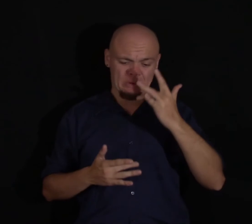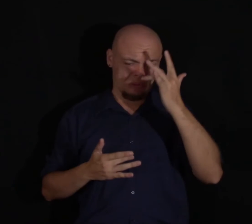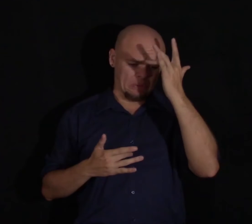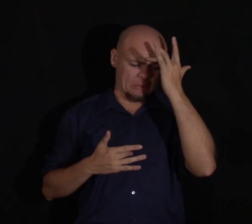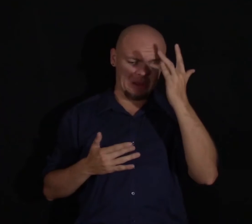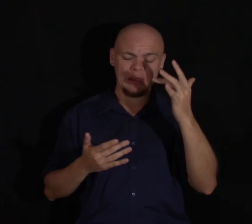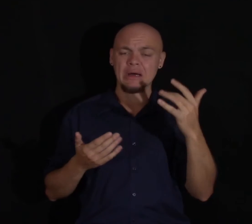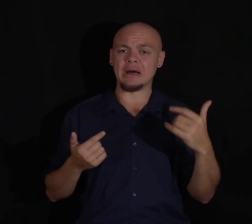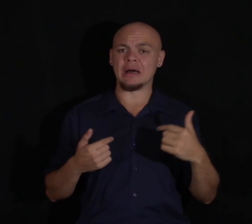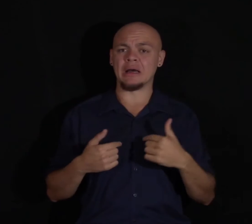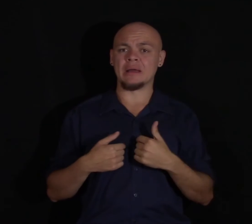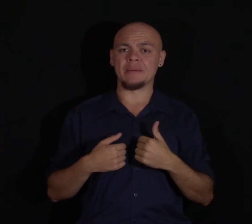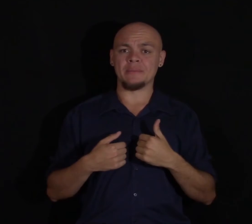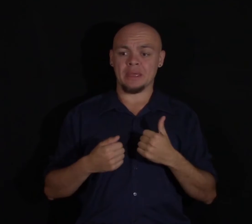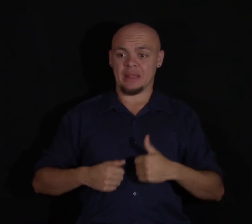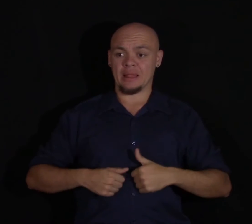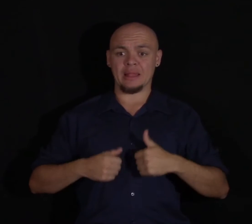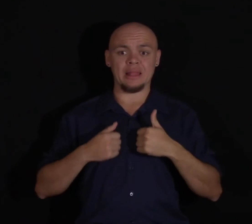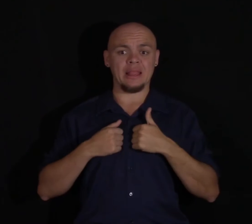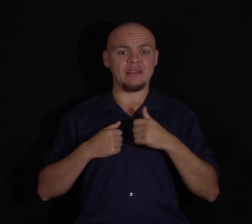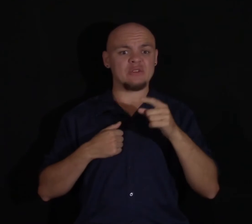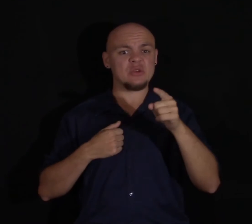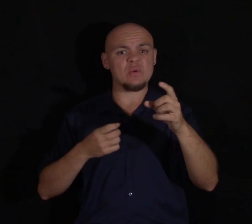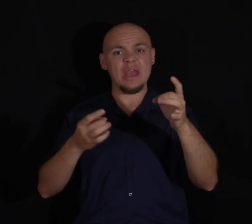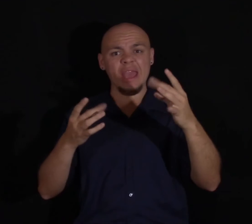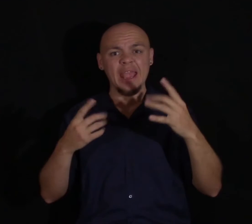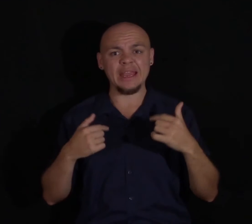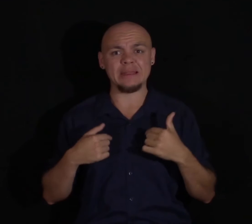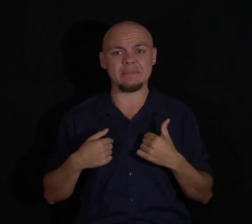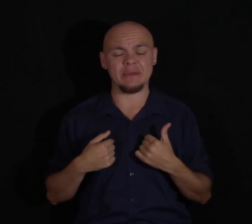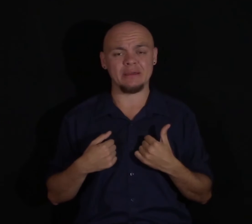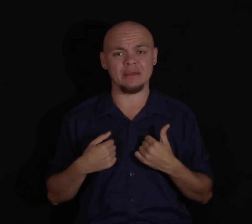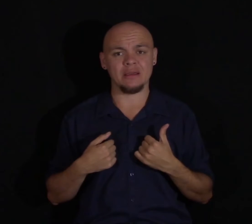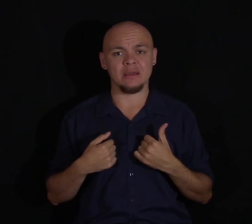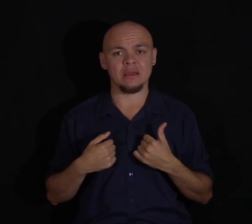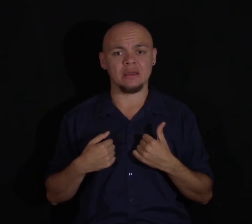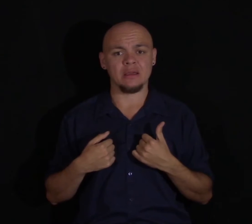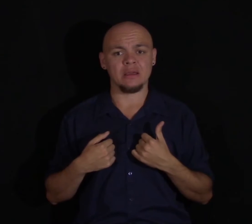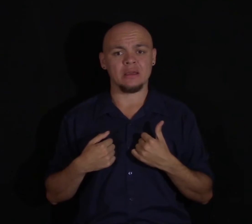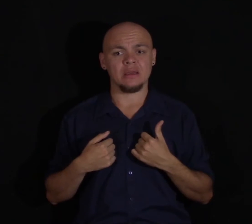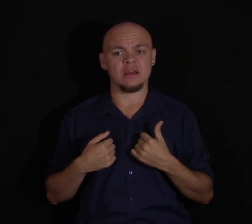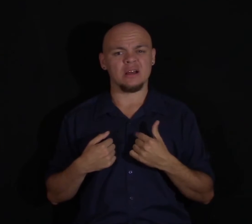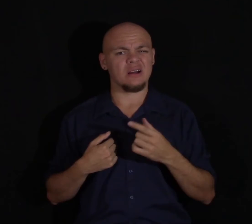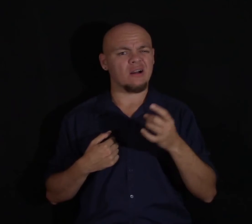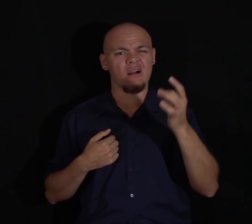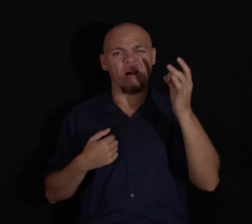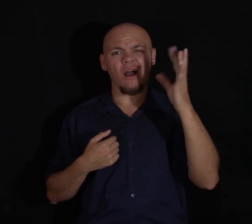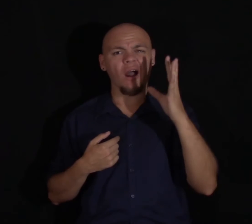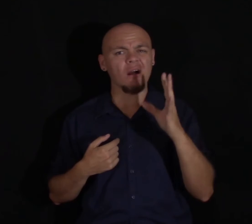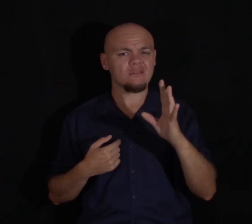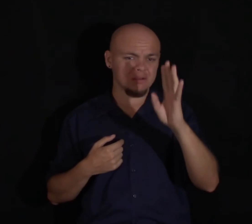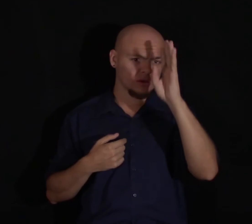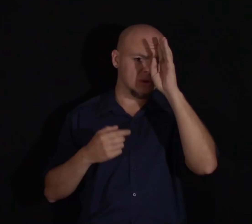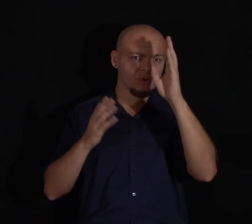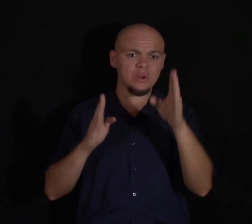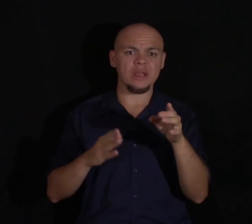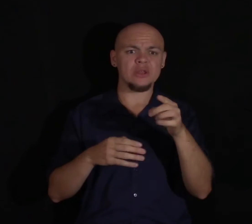life!" I exclaimed in agony. "Accursed Creator! Why did you form a monster so hideous that